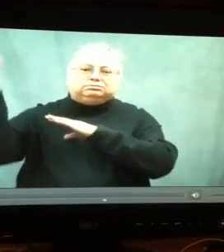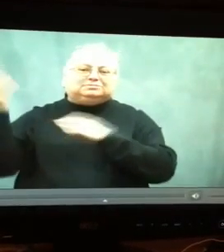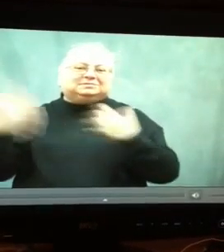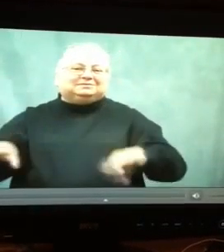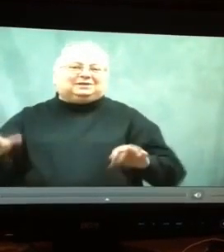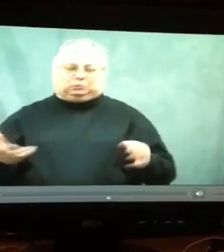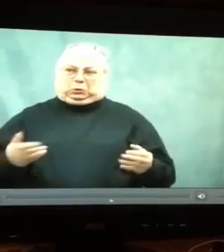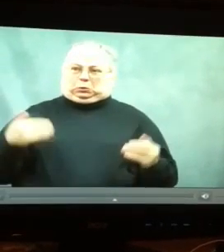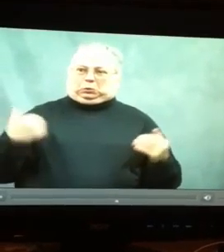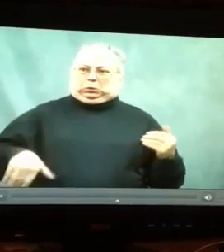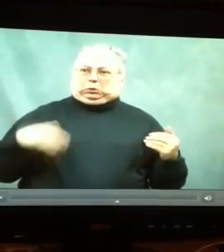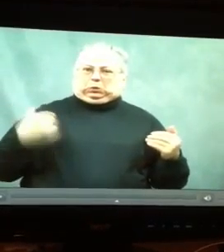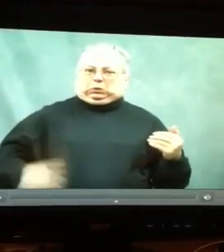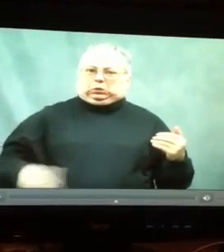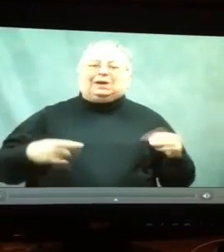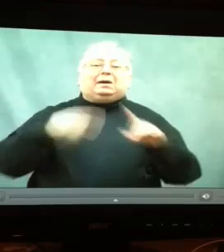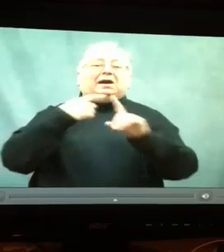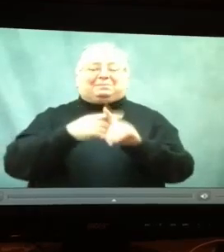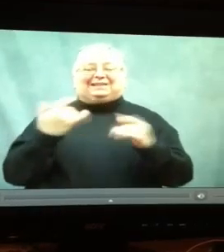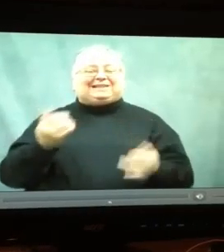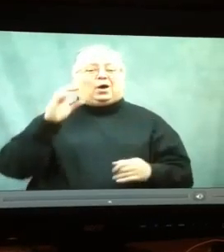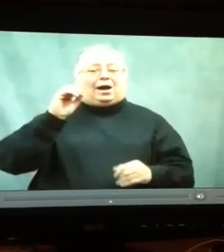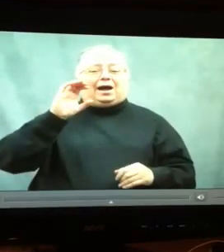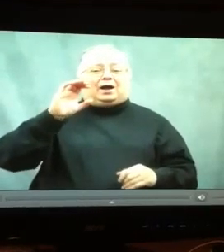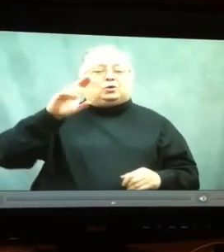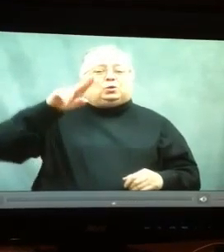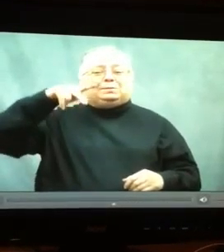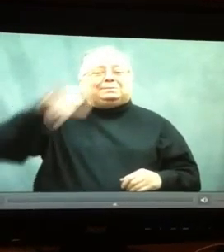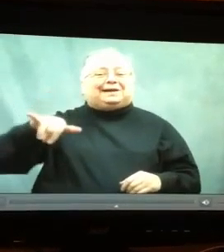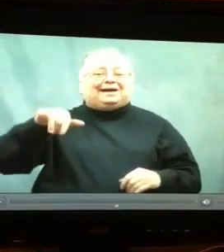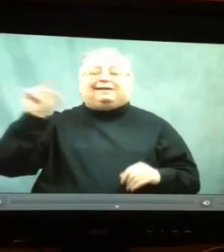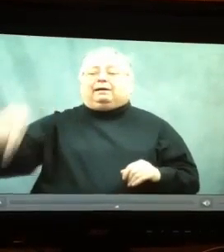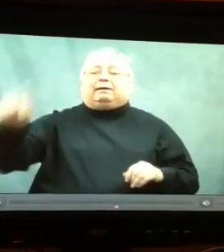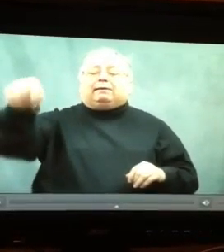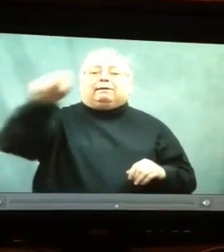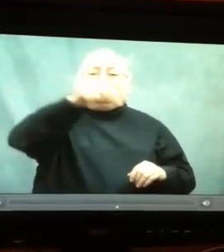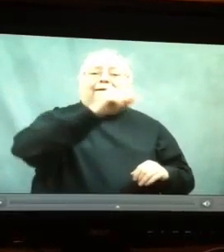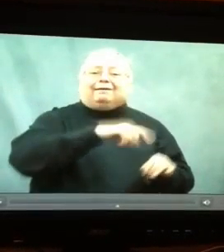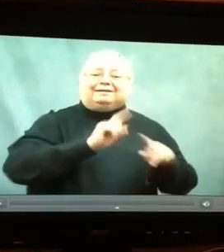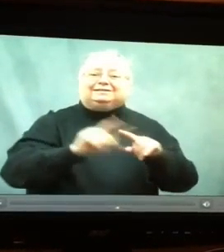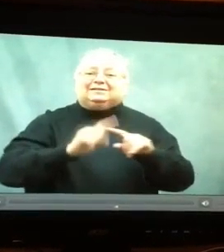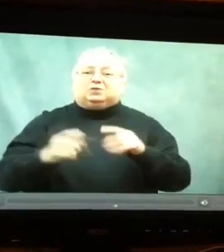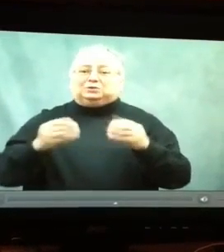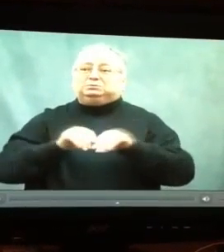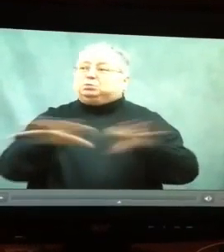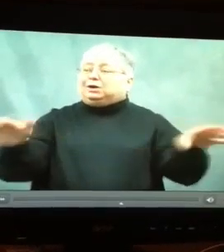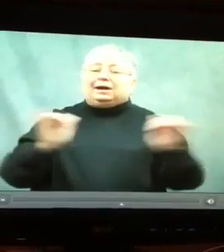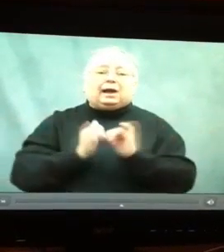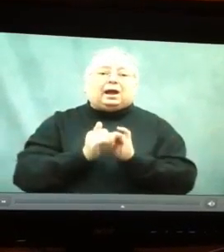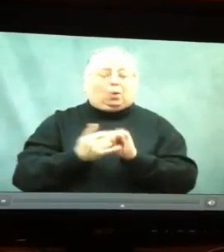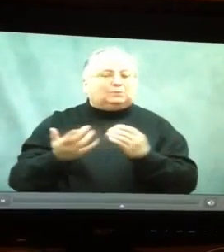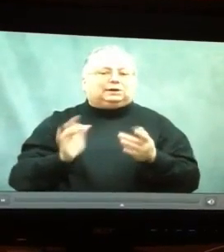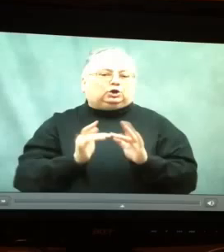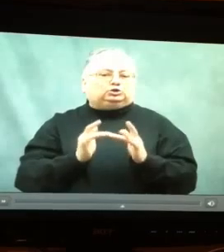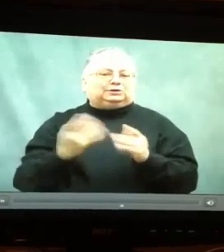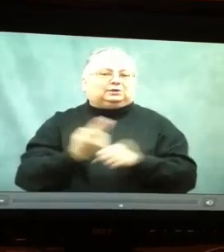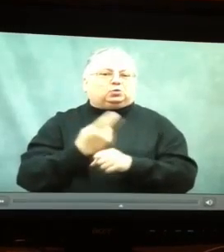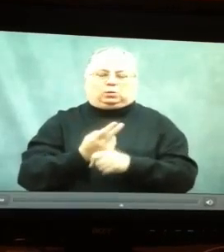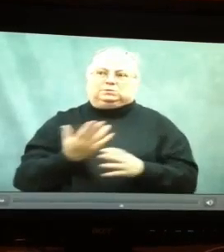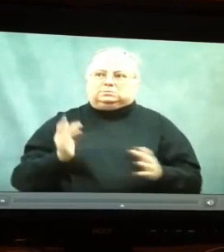Like in the Arab world, how they have the internet there, but it's extremely censored and controlled, and people are calling it this Occupy movement, and they think it's